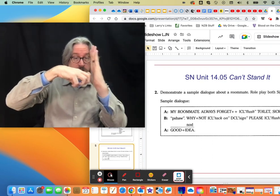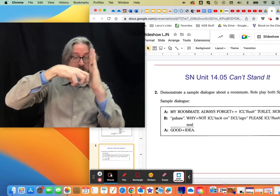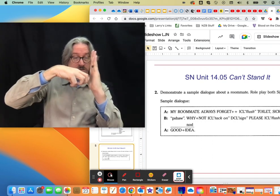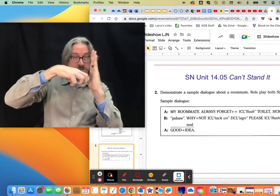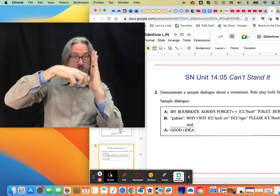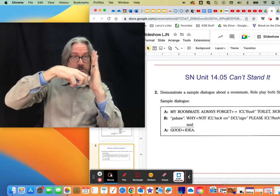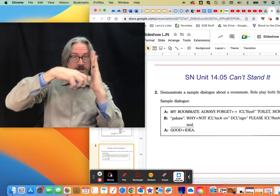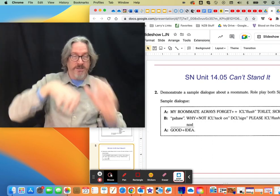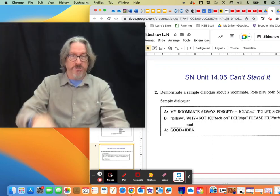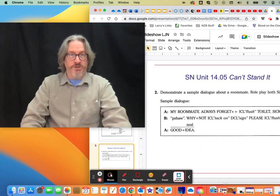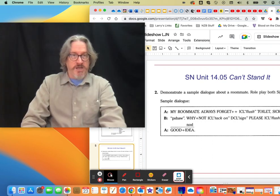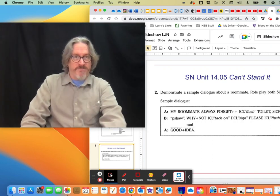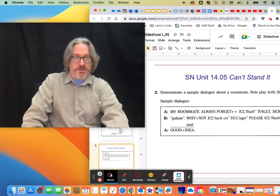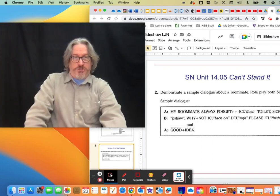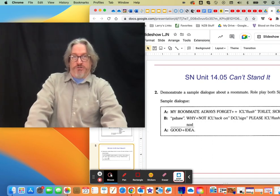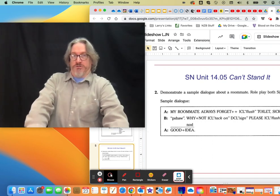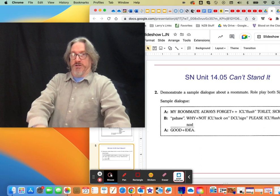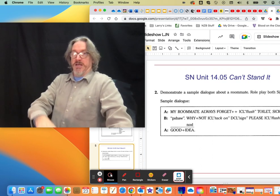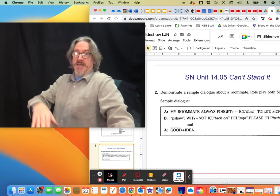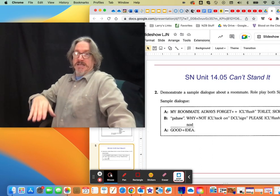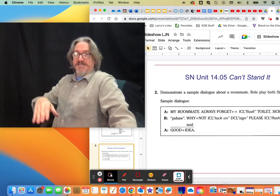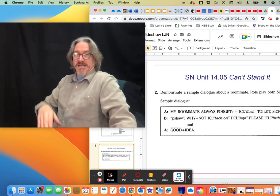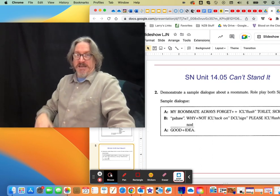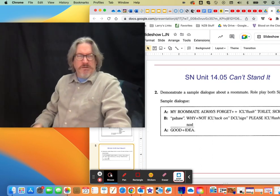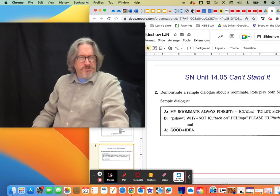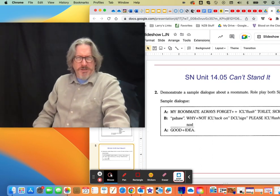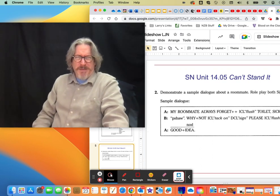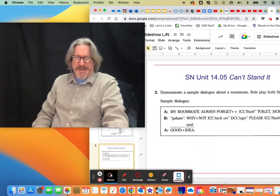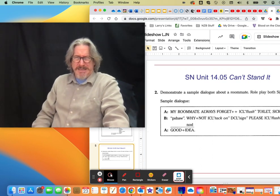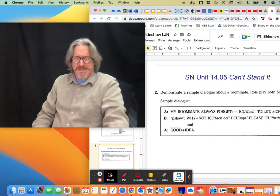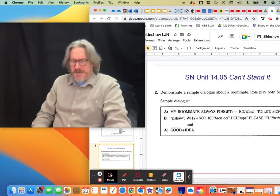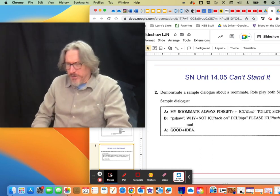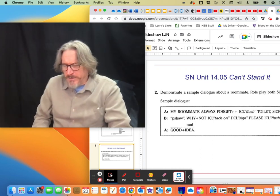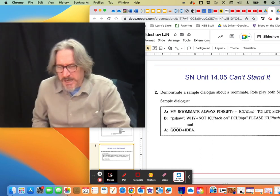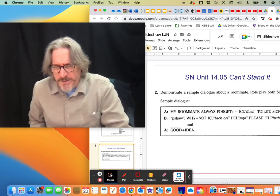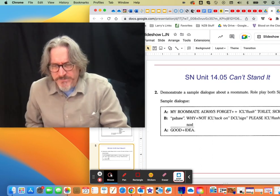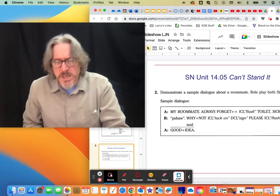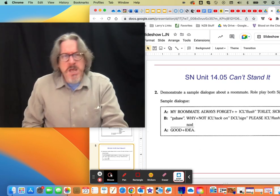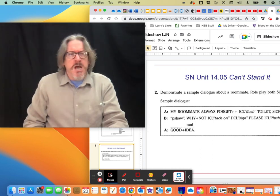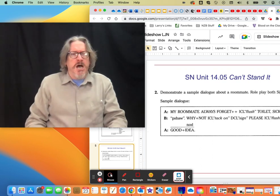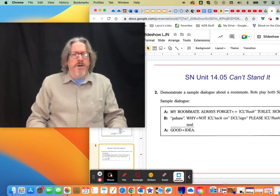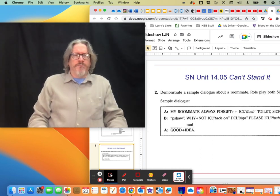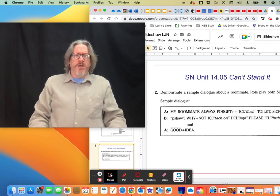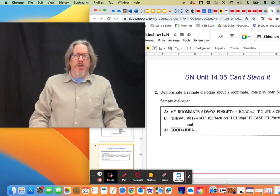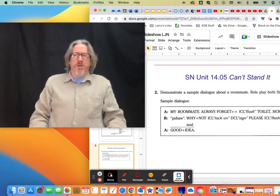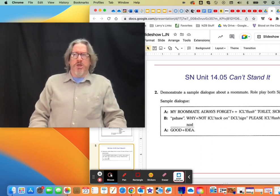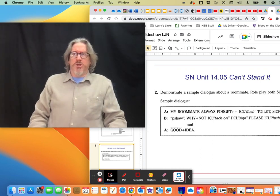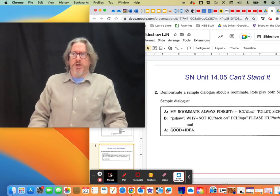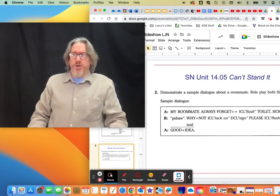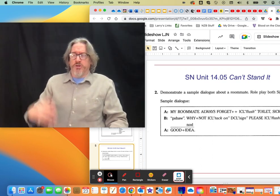was here, and there was a wall right there. So you kind of had to turn and sit in it. It was really a badly designed apartment. Anyway,